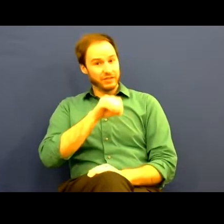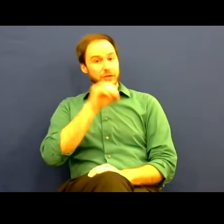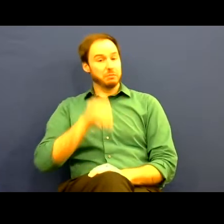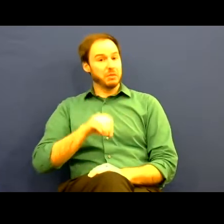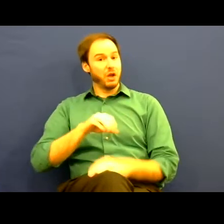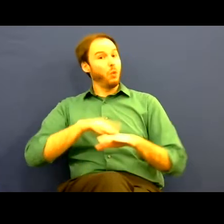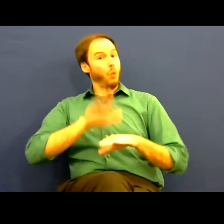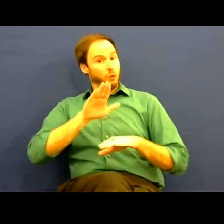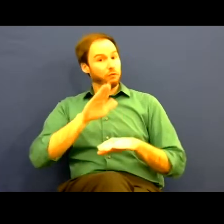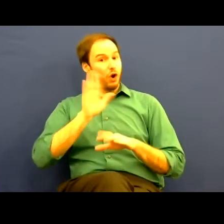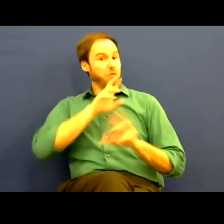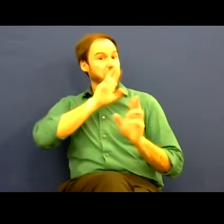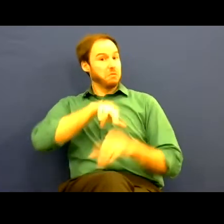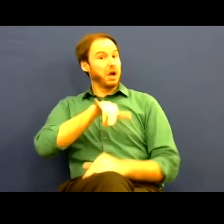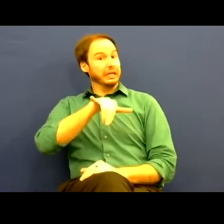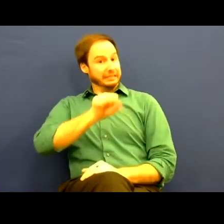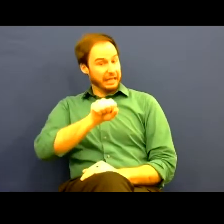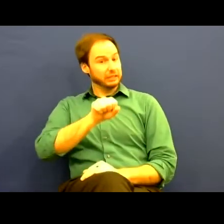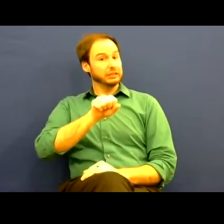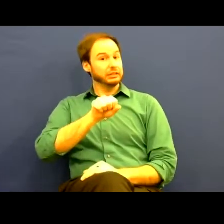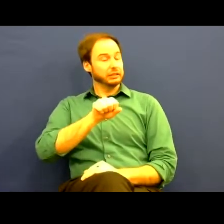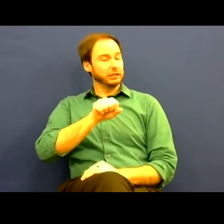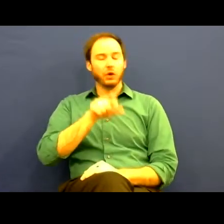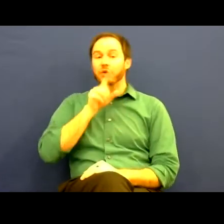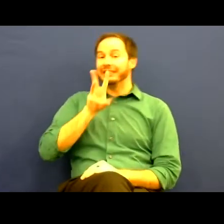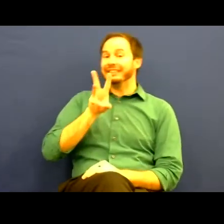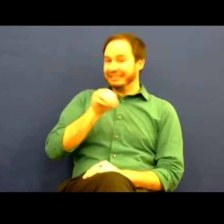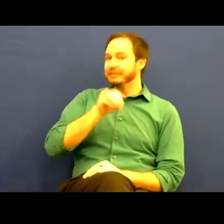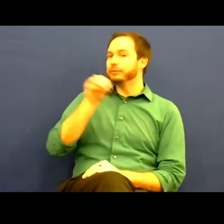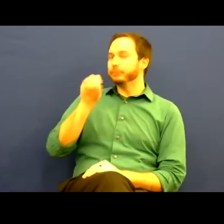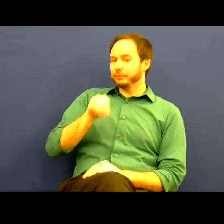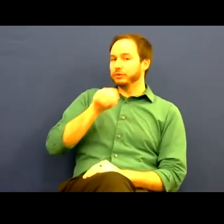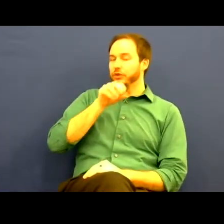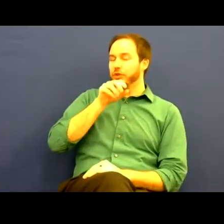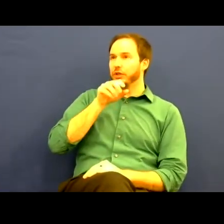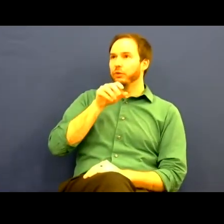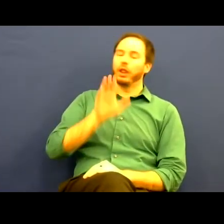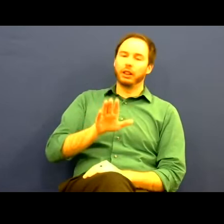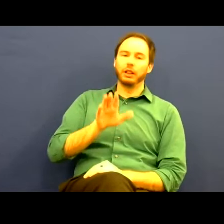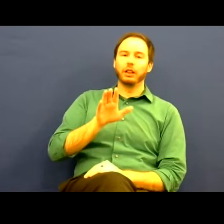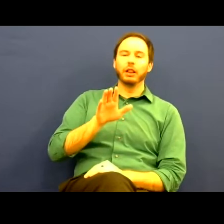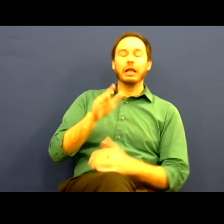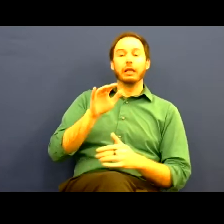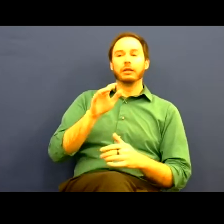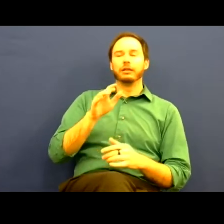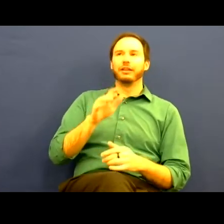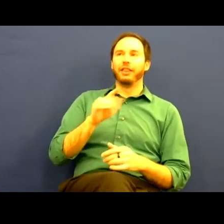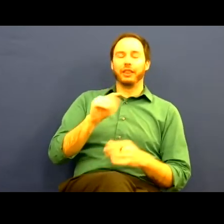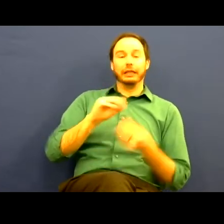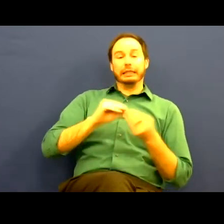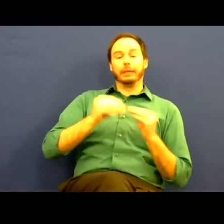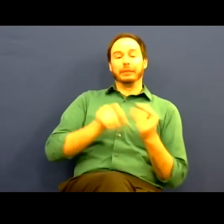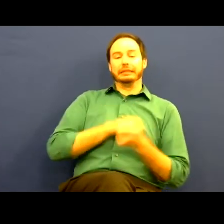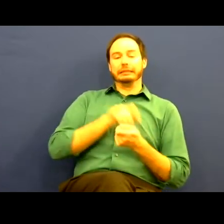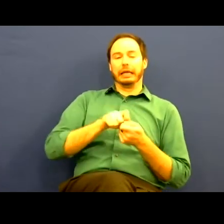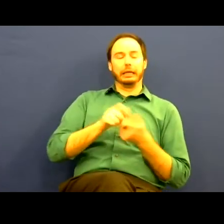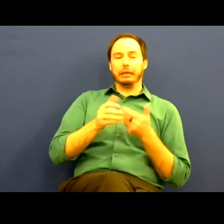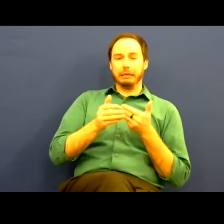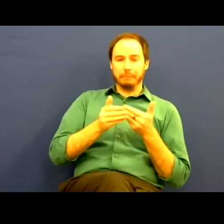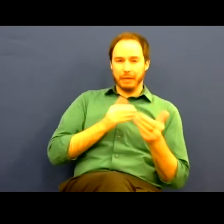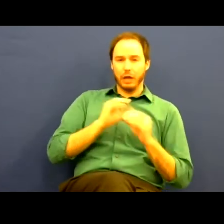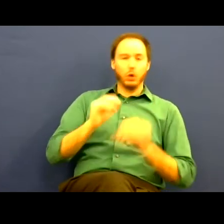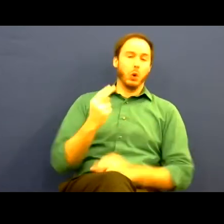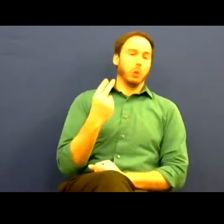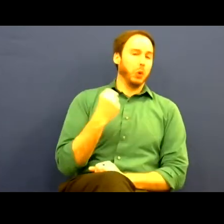have responded and 50% haven't? 60%. It doesn't, I don't know that we've gotten any